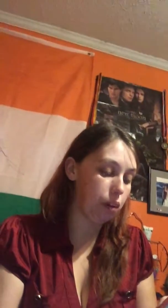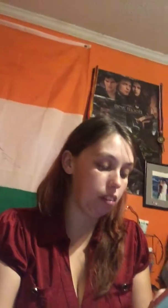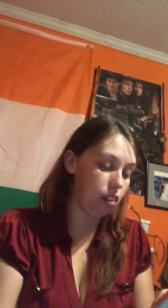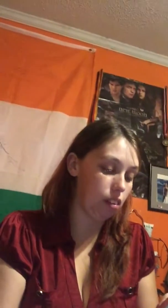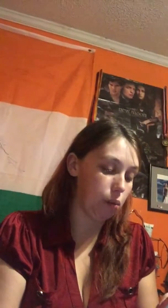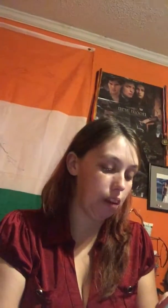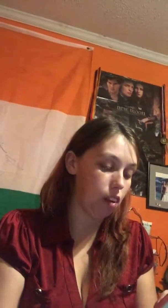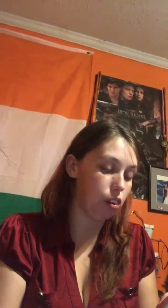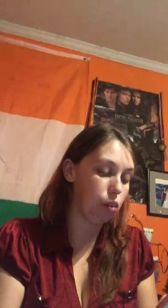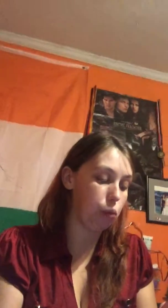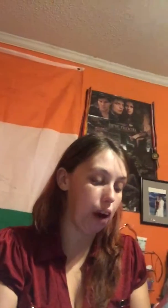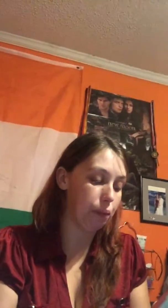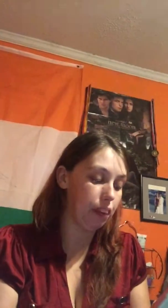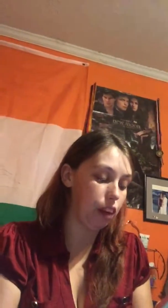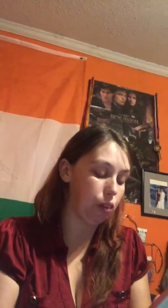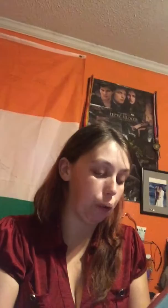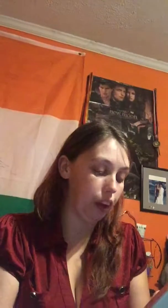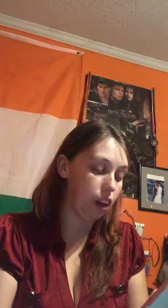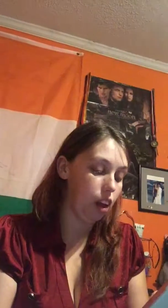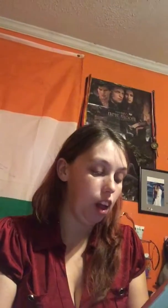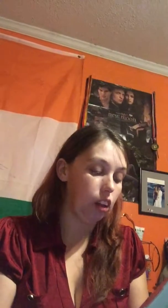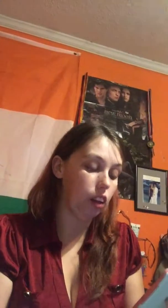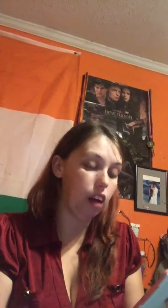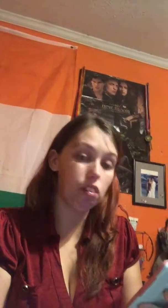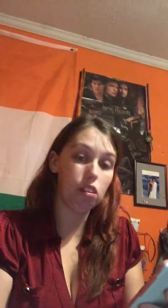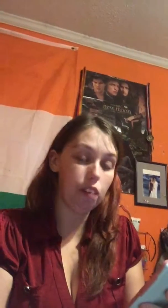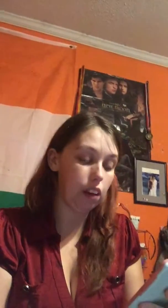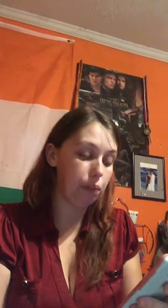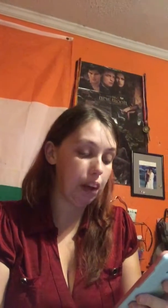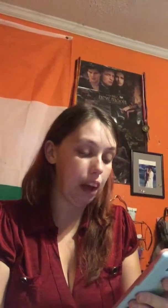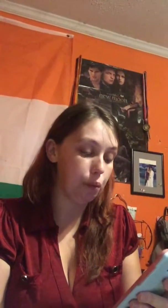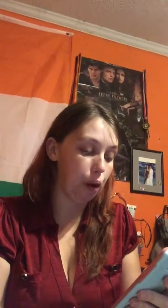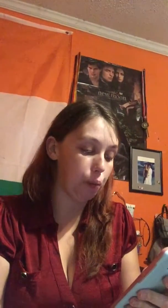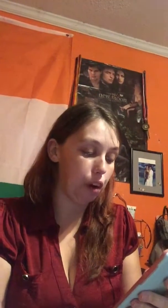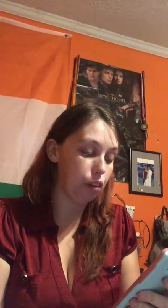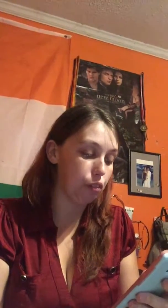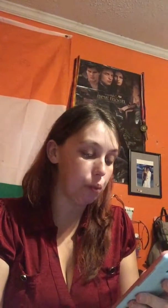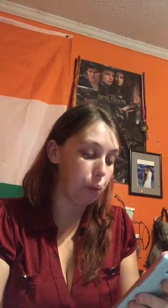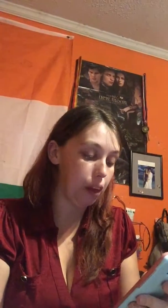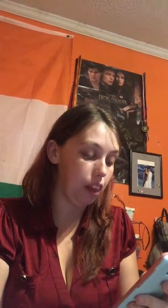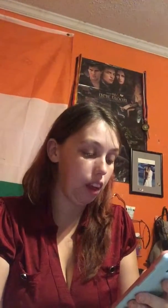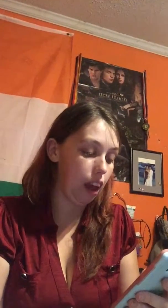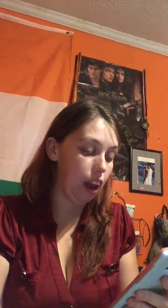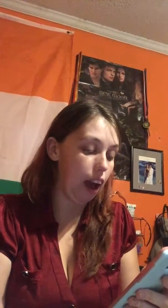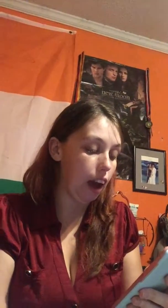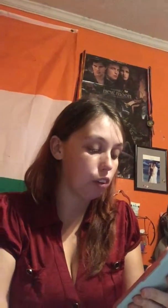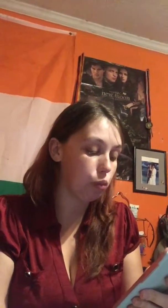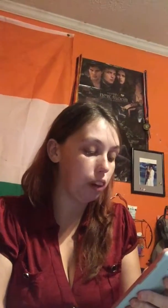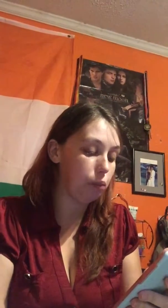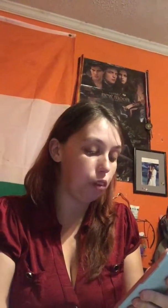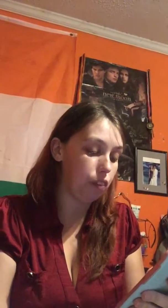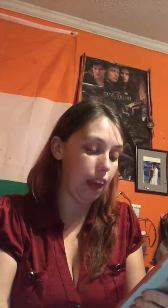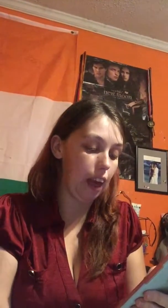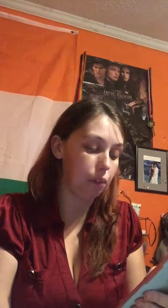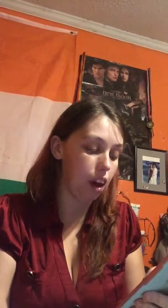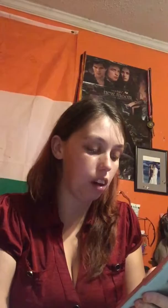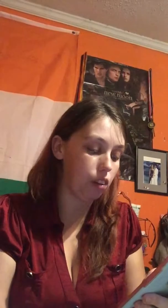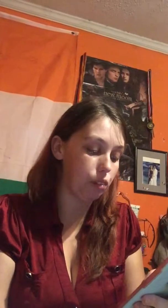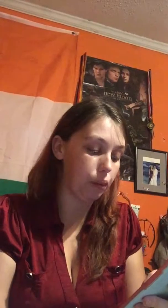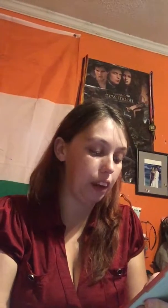system is also rapidly growing. Lungs are developing in preparation for breathing and actually moving amniotic fluid